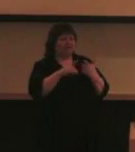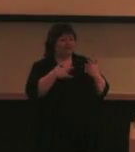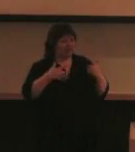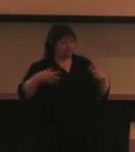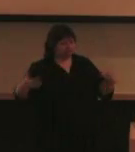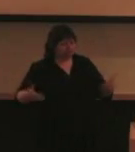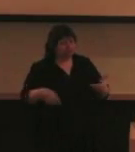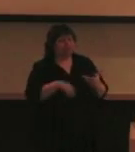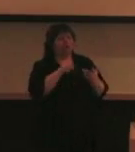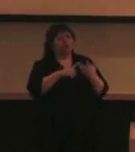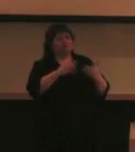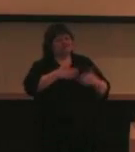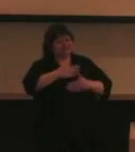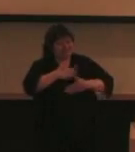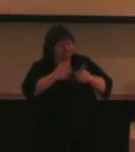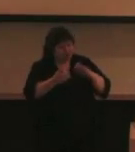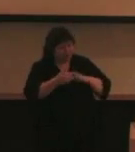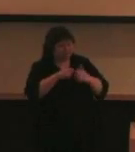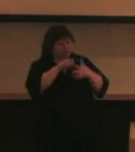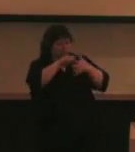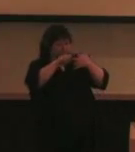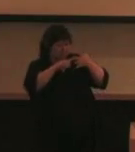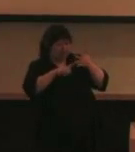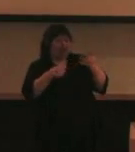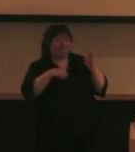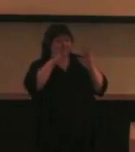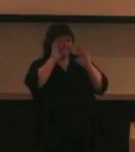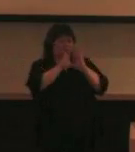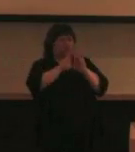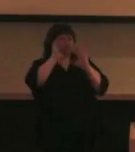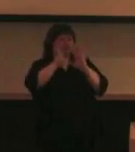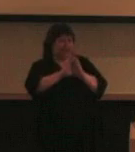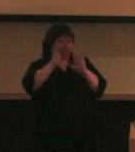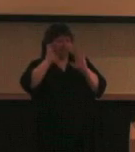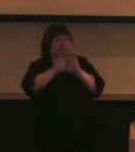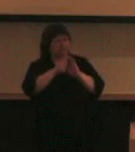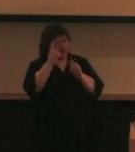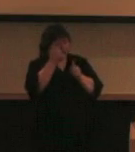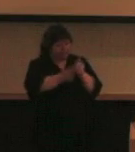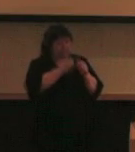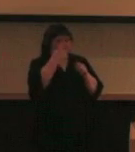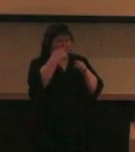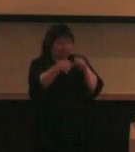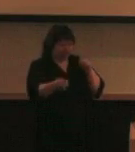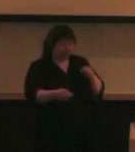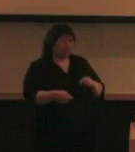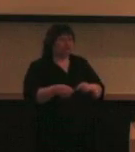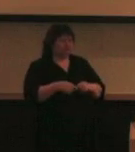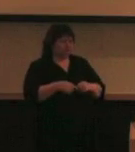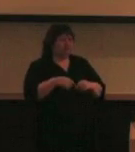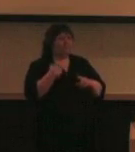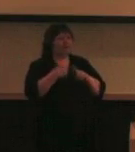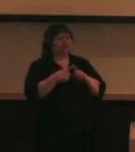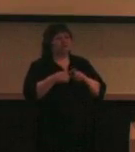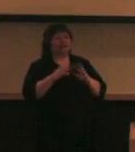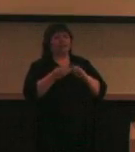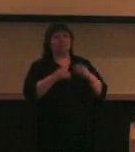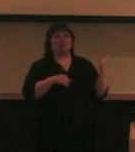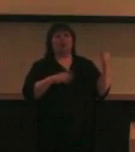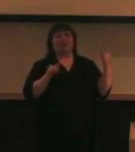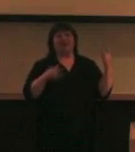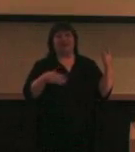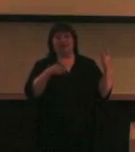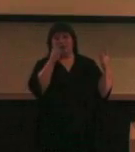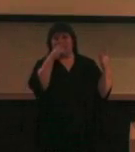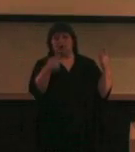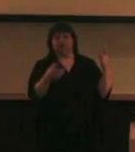swollen? Do you have difficulty breathing? There were various different pictures based upon this for each allergy thing. It was also, what was the number one thing? Do you have an